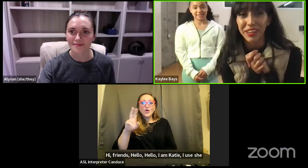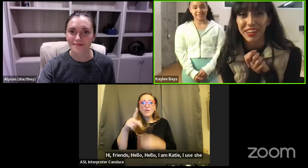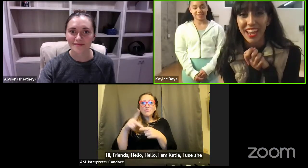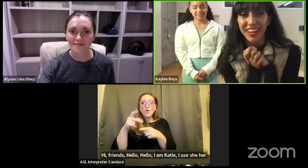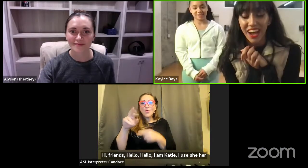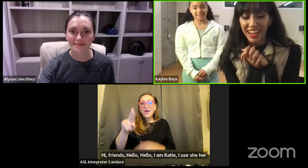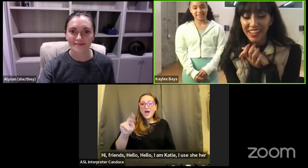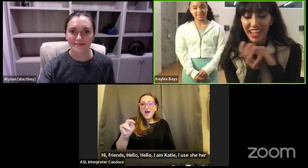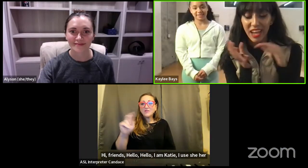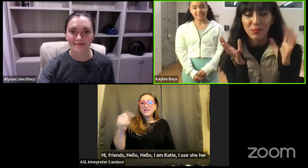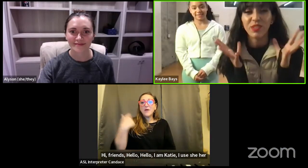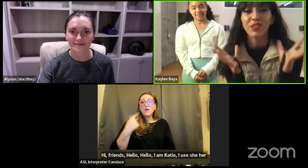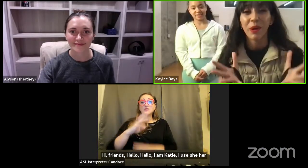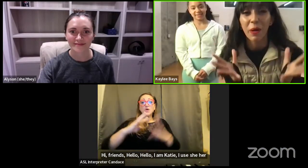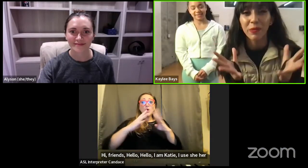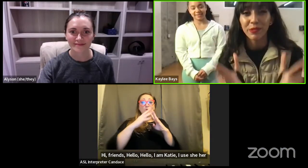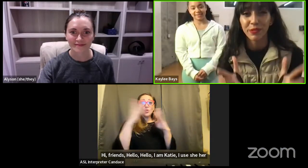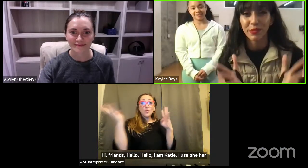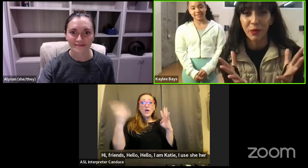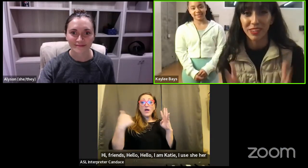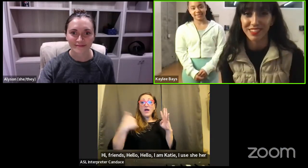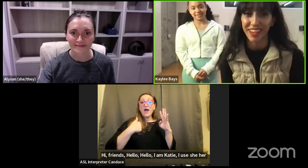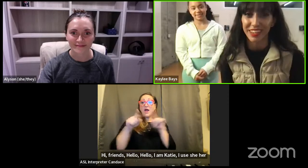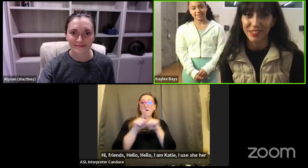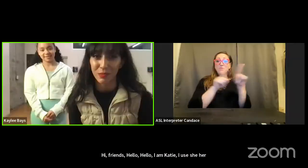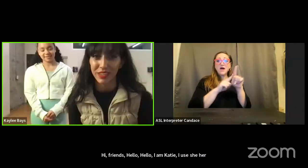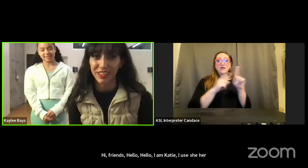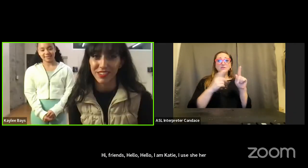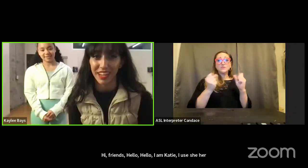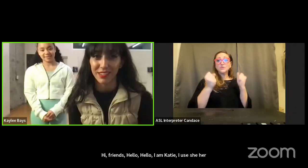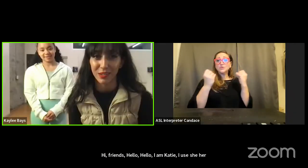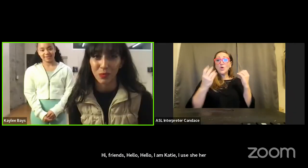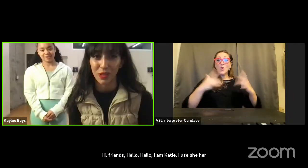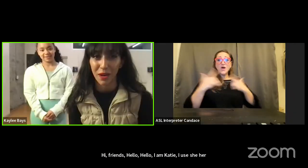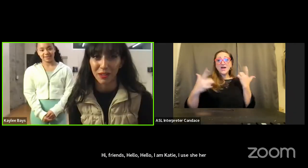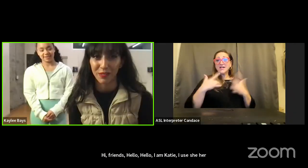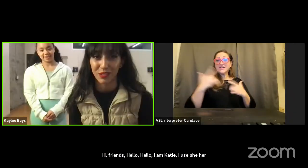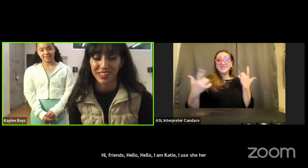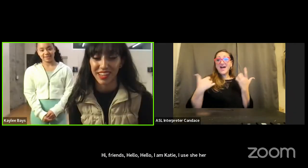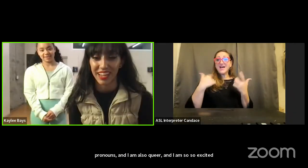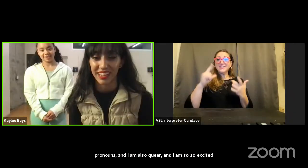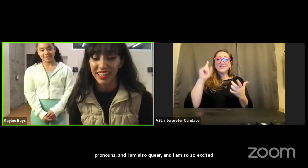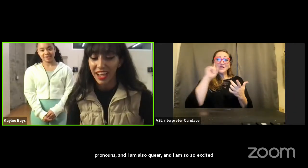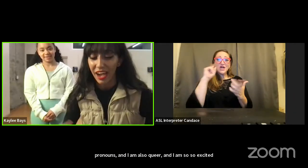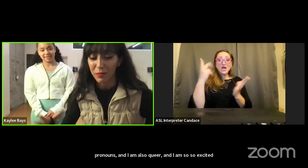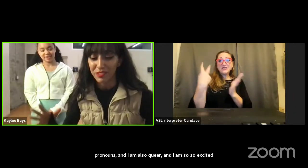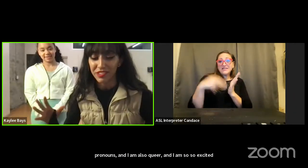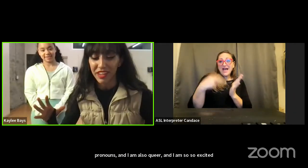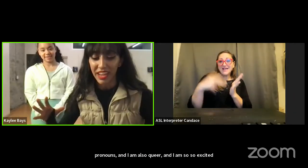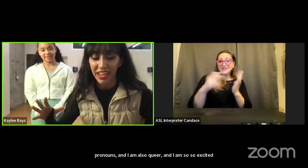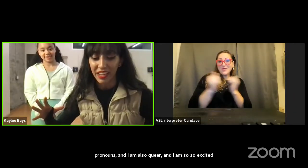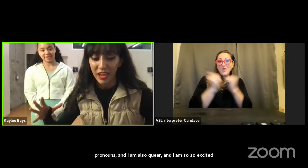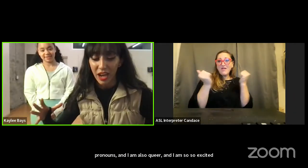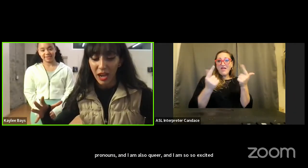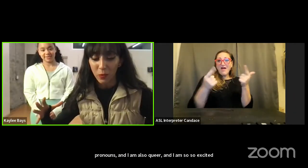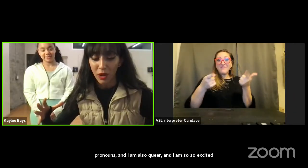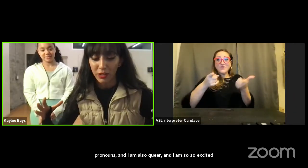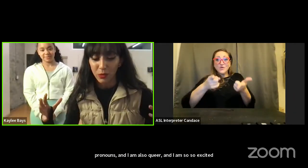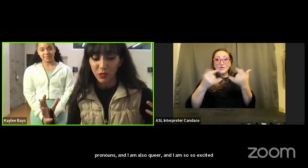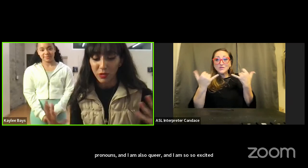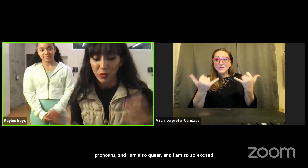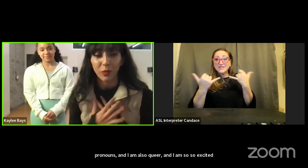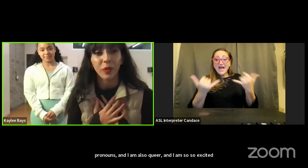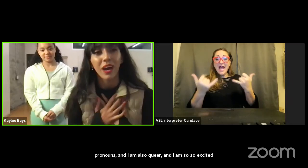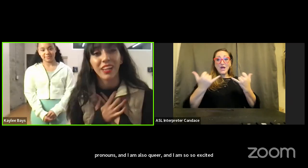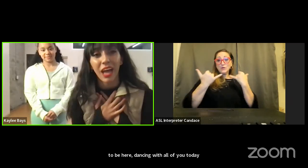also queer, and I am so, so excited to be here dancing with all of you today. Today, I want